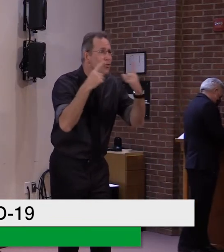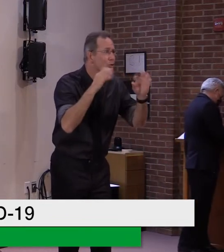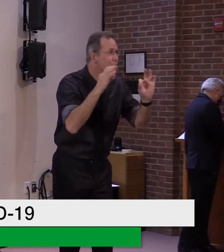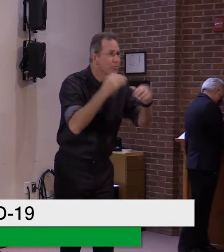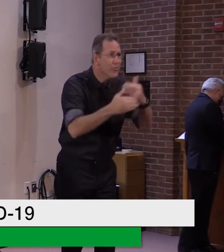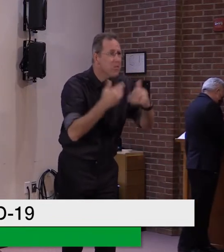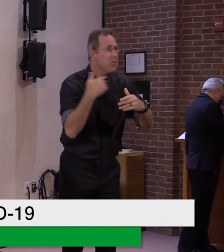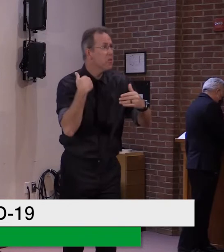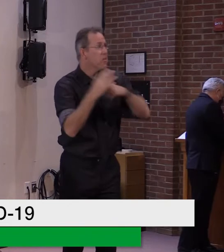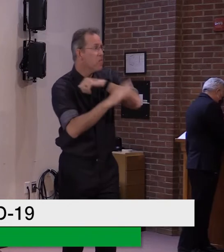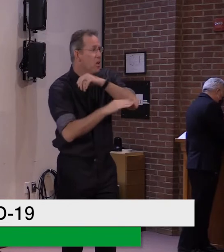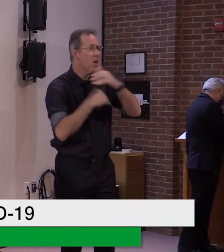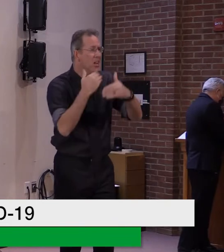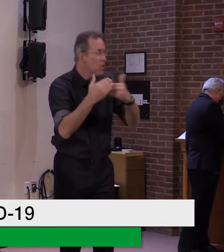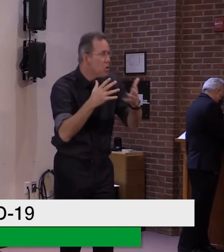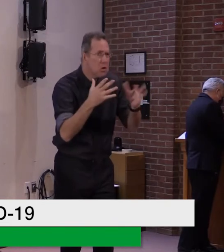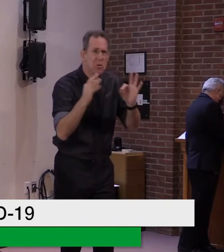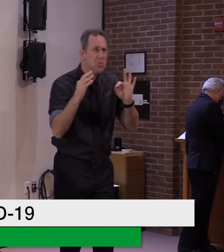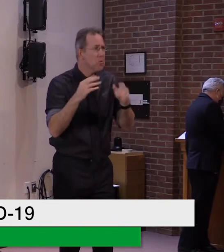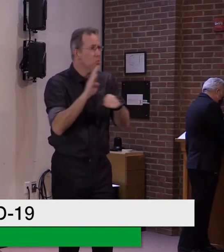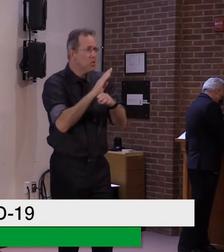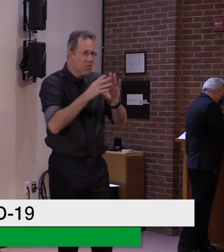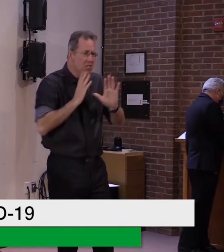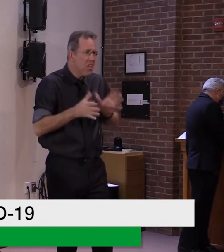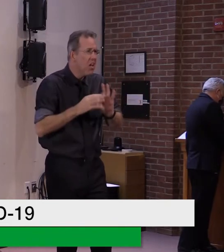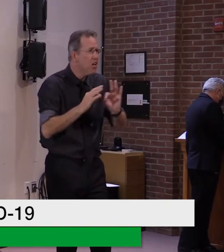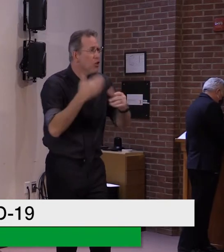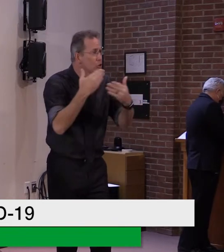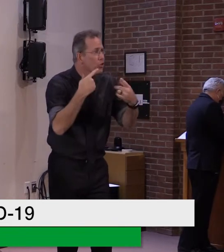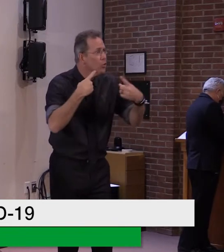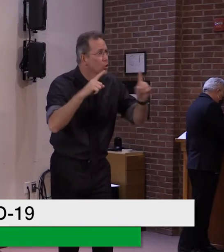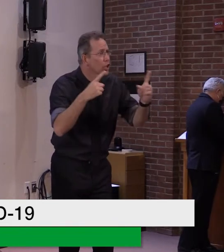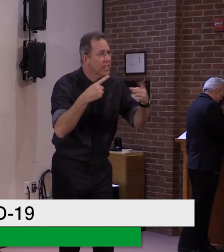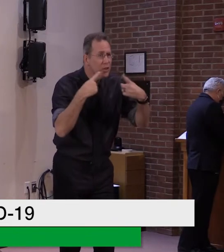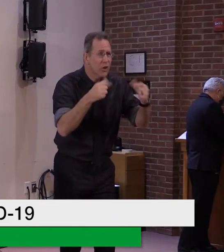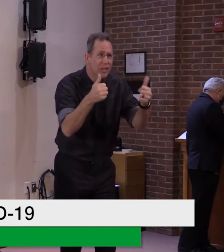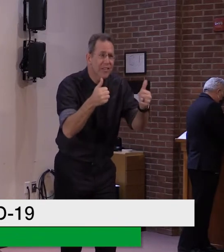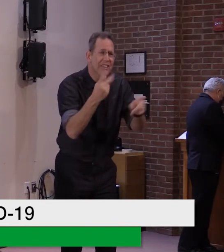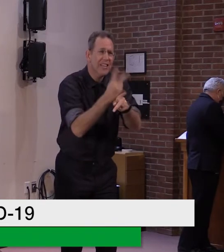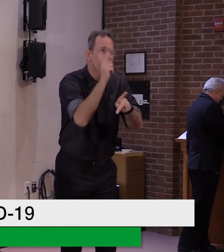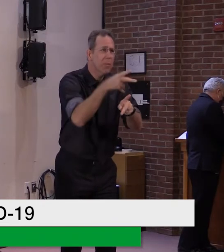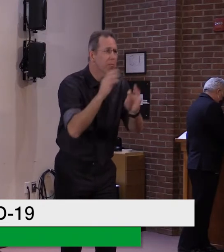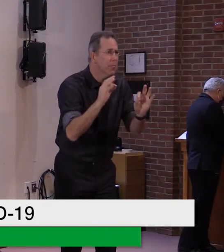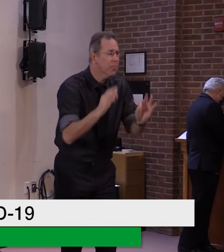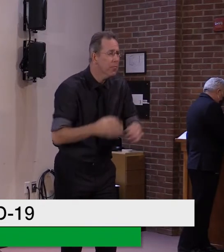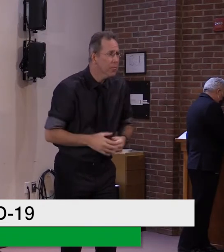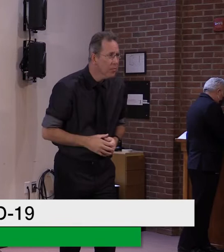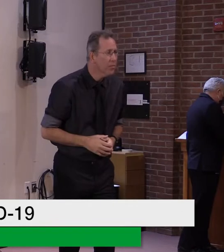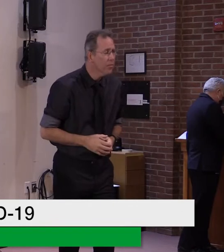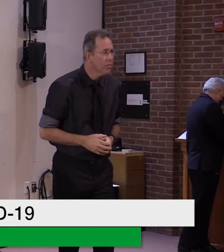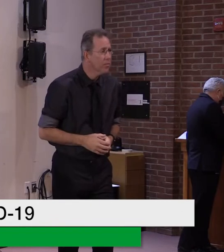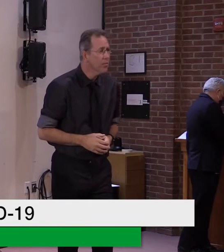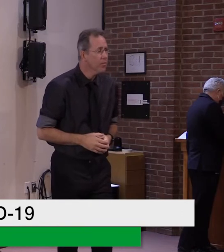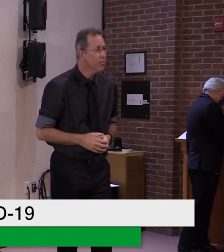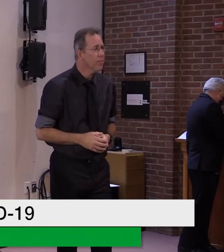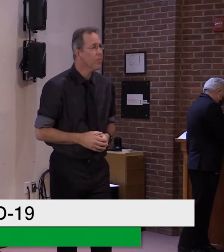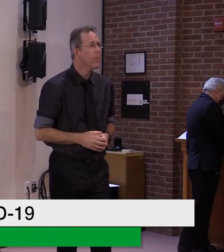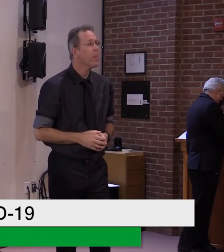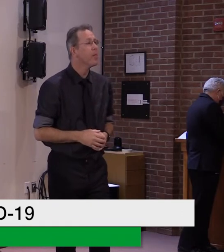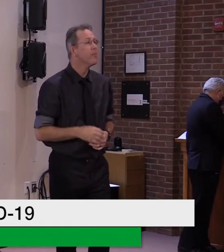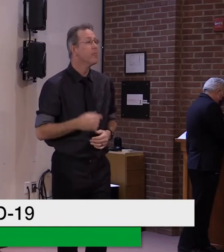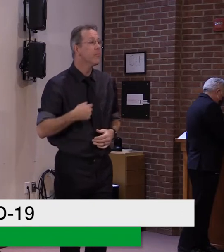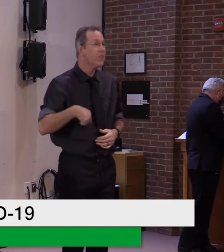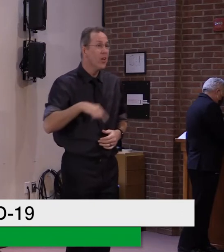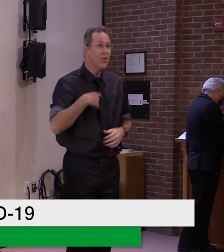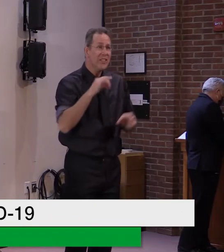very little little prevalence of the virus so we were able to continue with that and